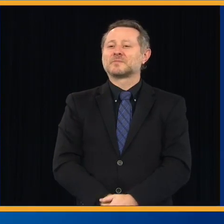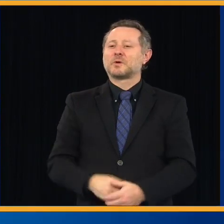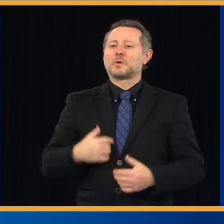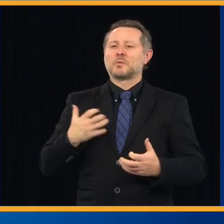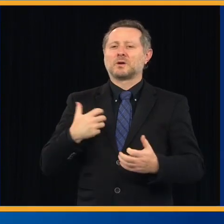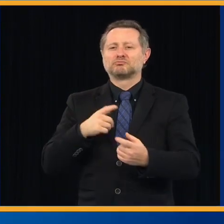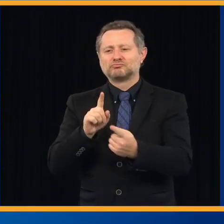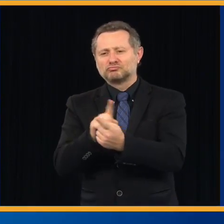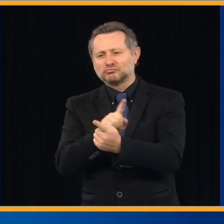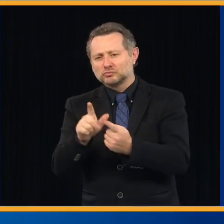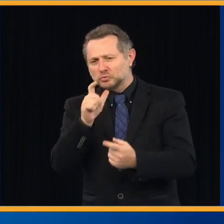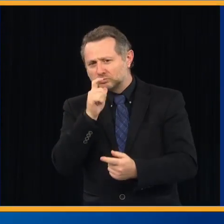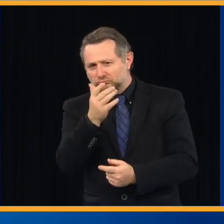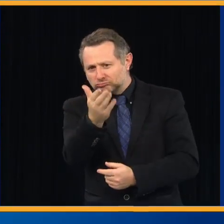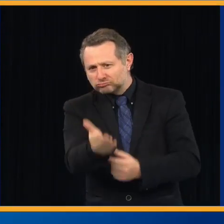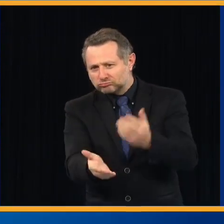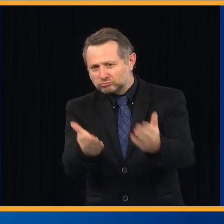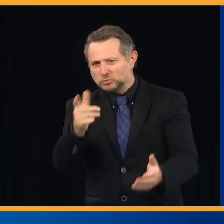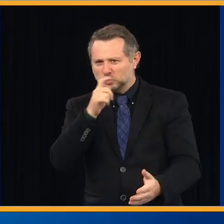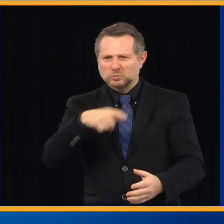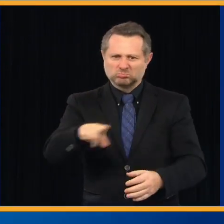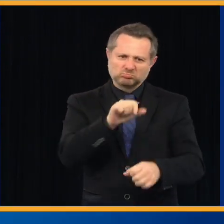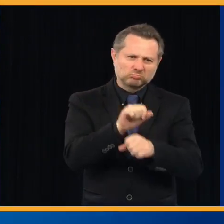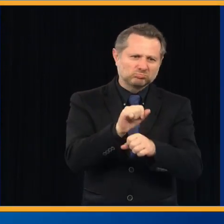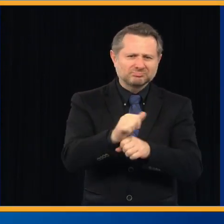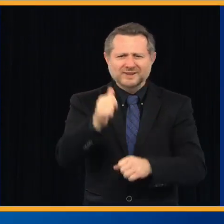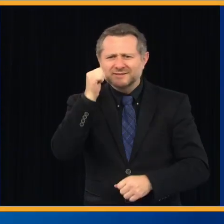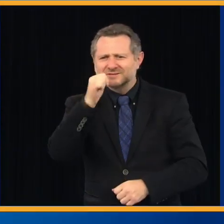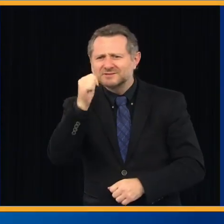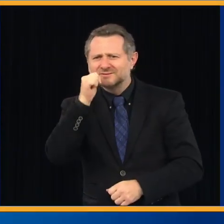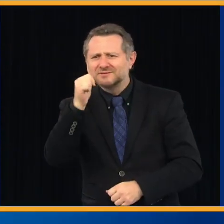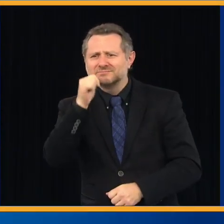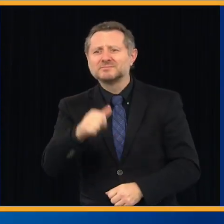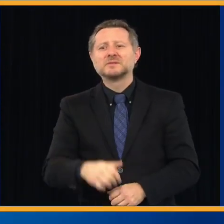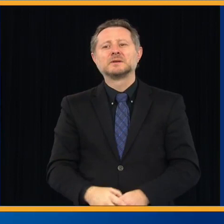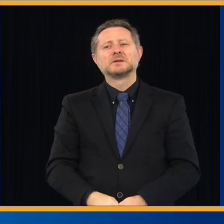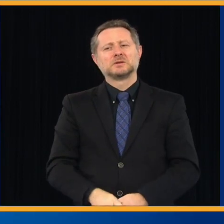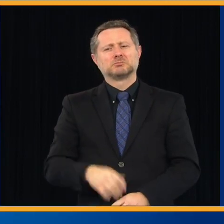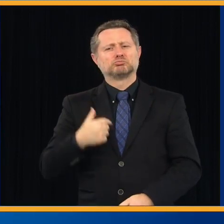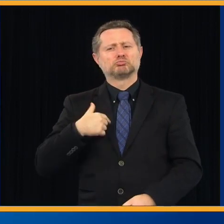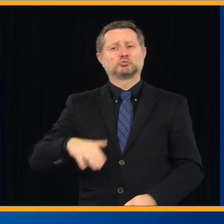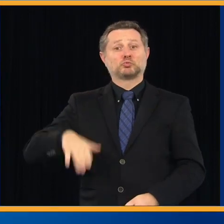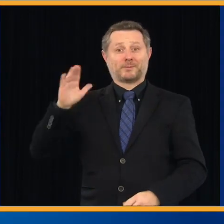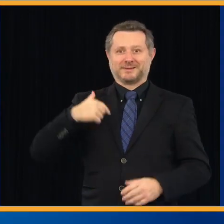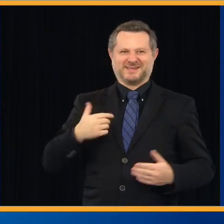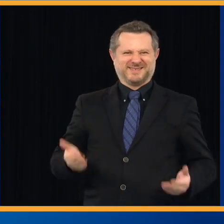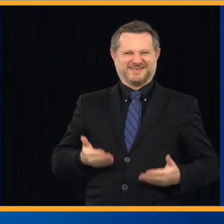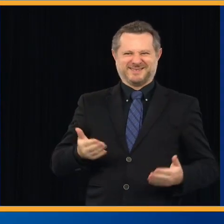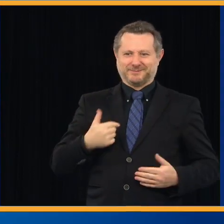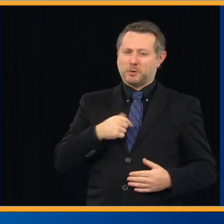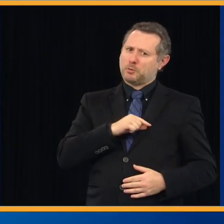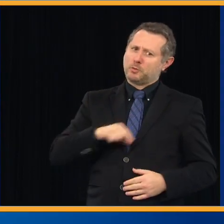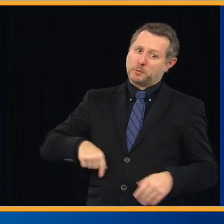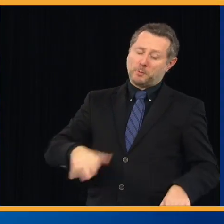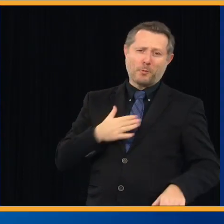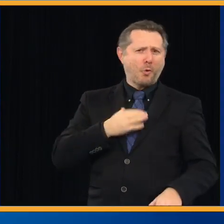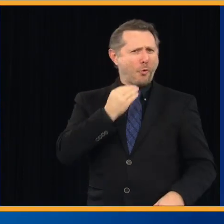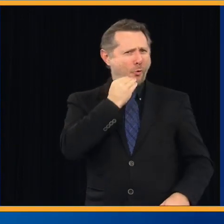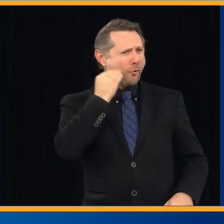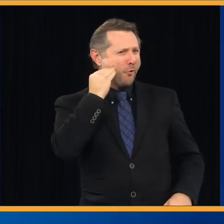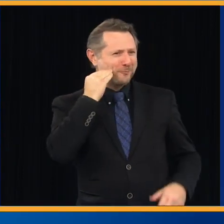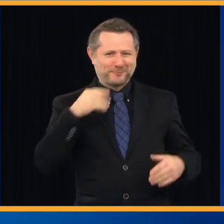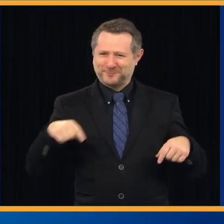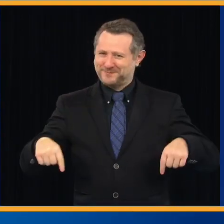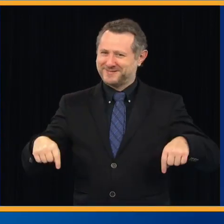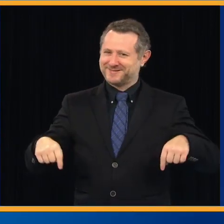actually doing the work. I am a Queens boy, so it's coming back home for me. Corona, Queens was called